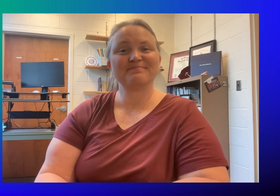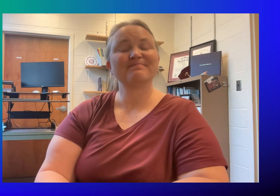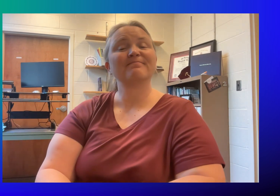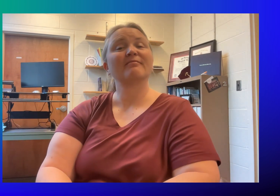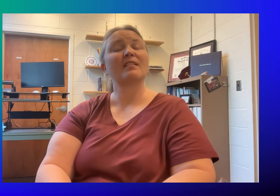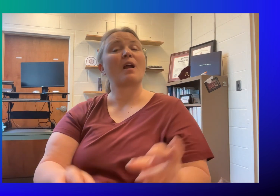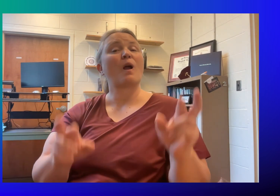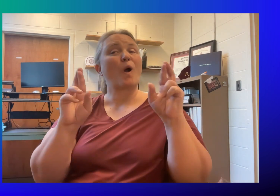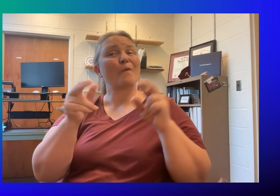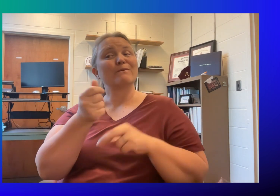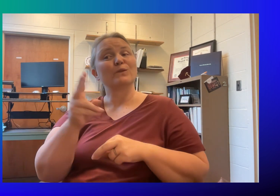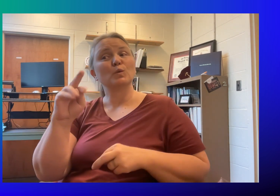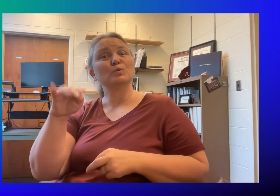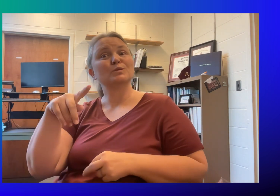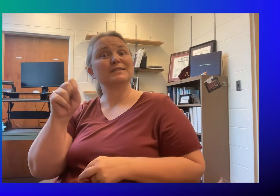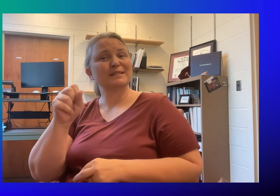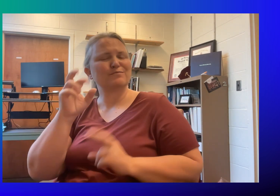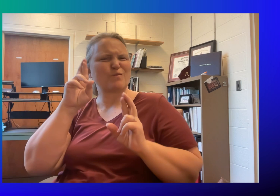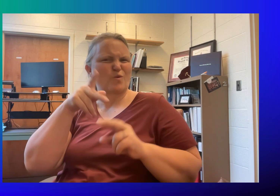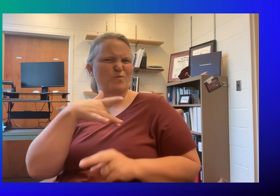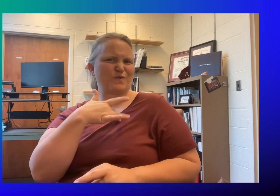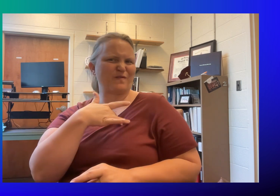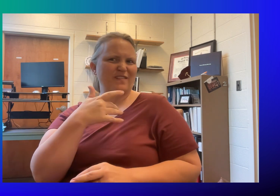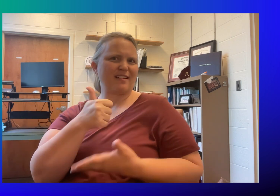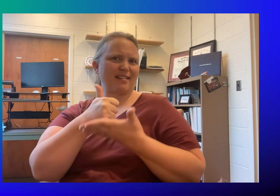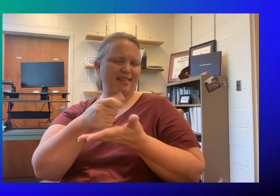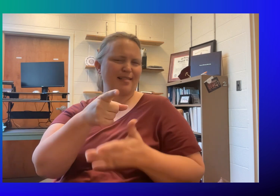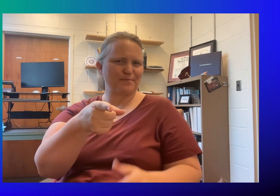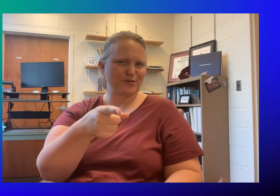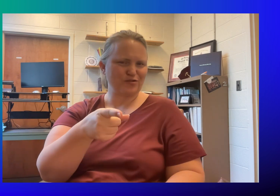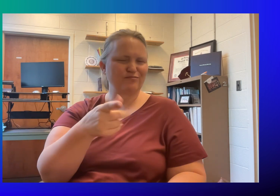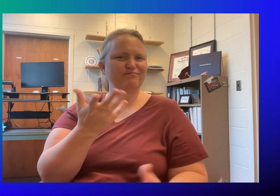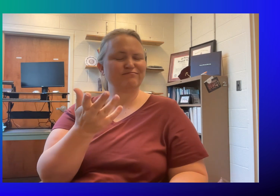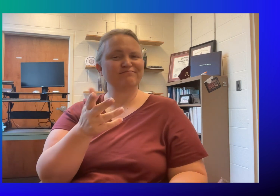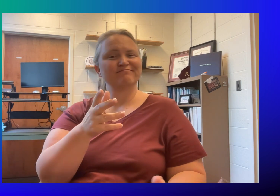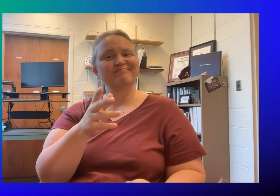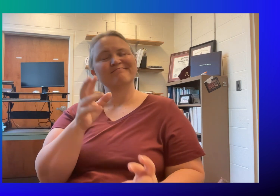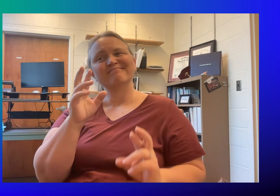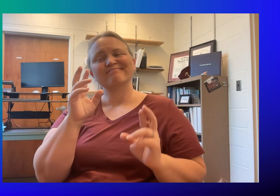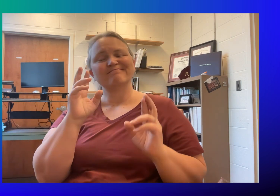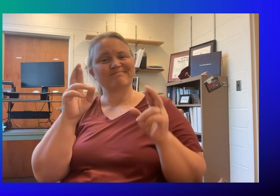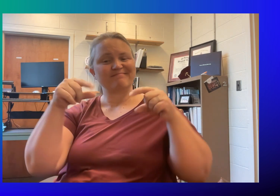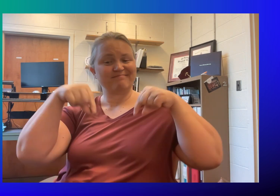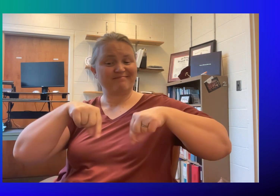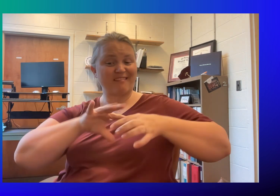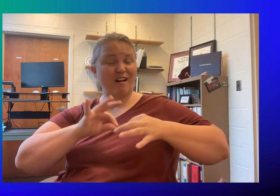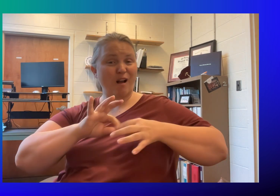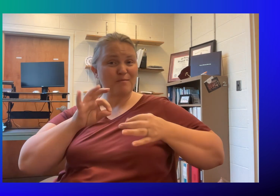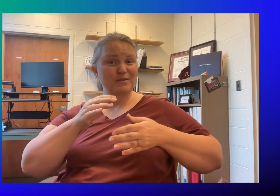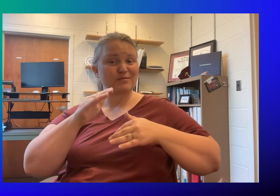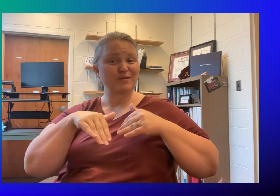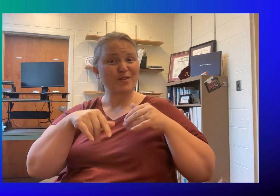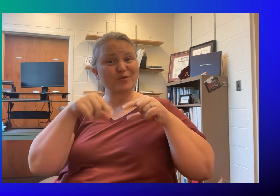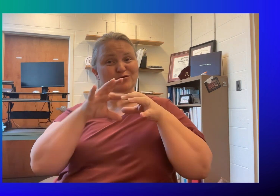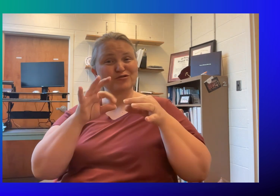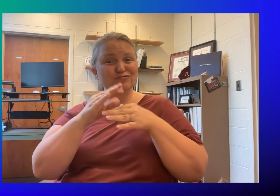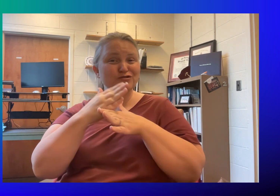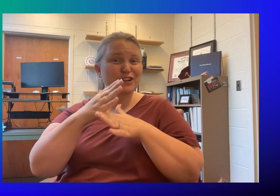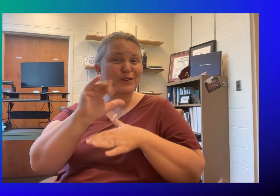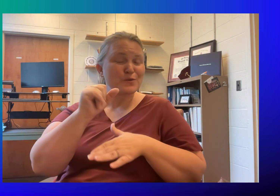Hope you found these few tips on creating a productive writing space useful. I would love it if you'd share down below what your space looks like and any rituals or